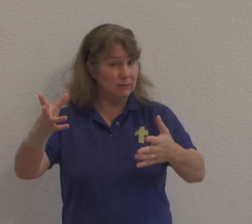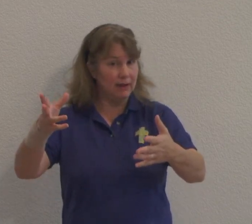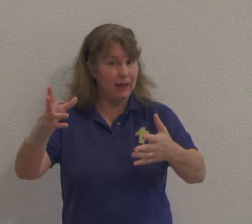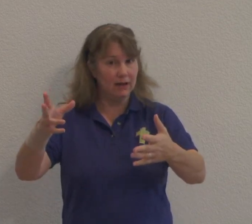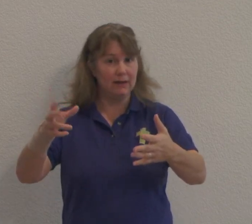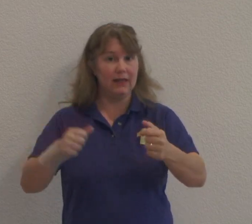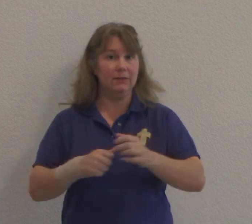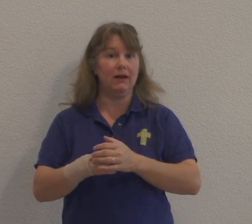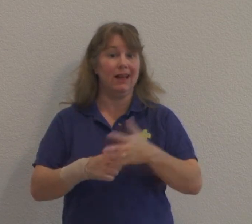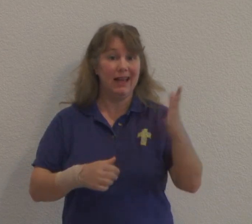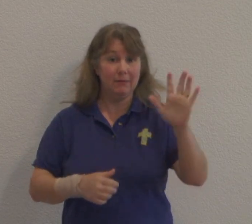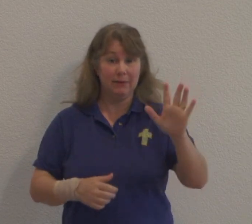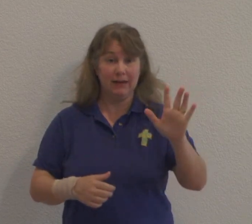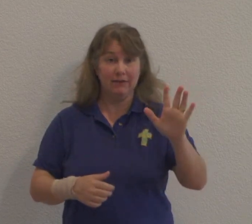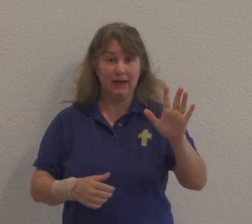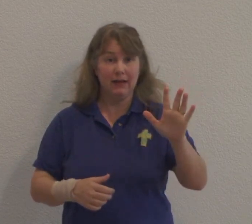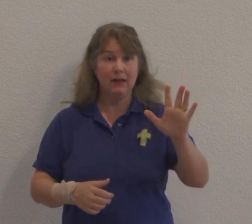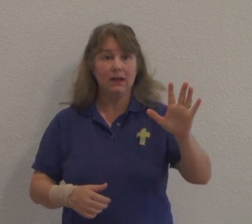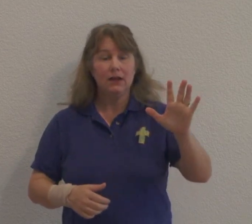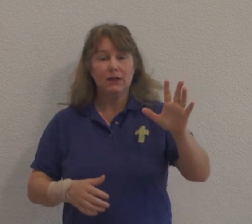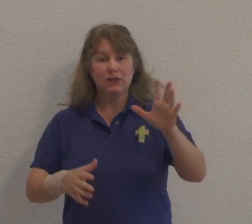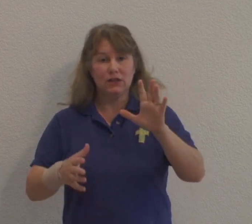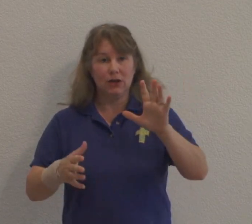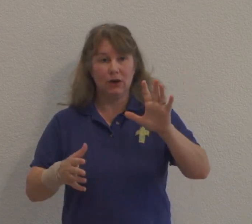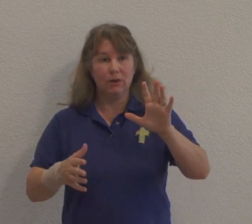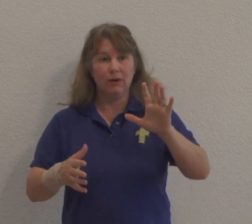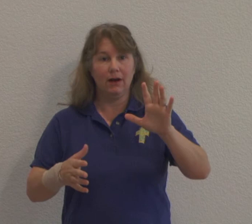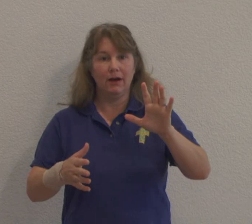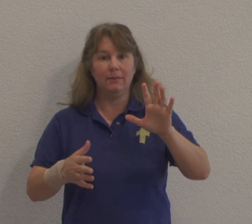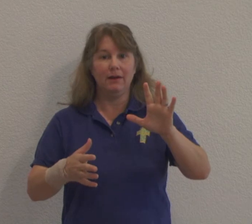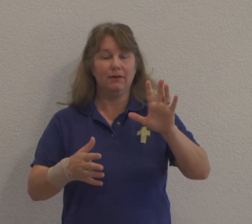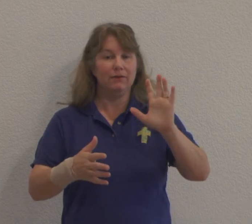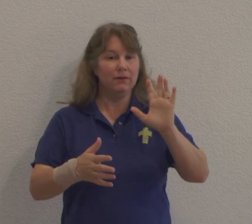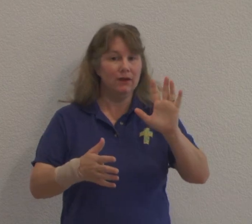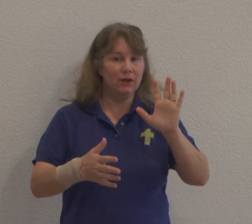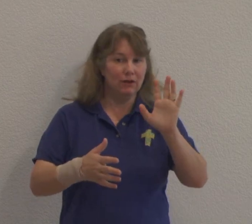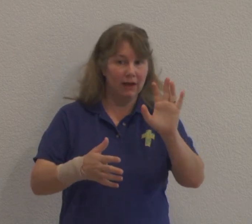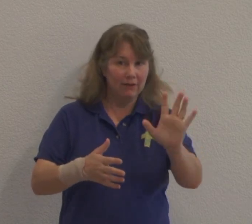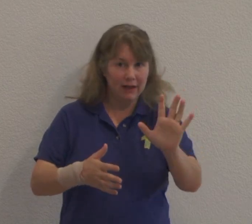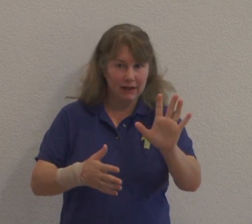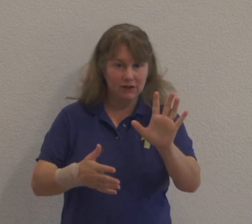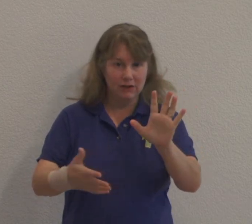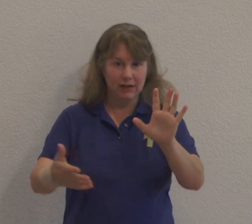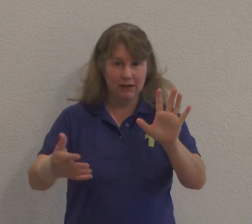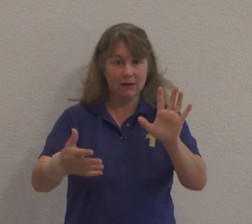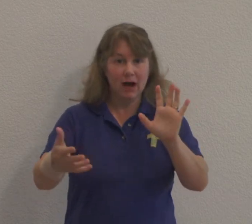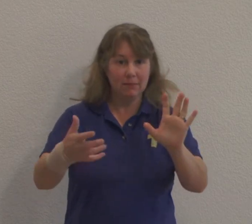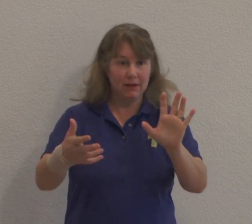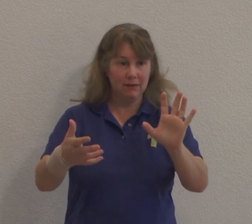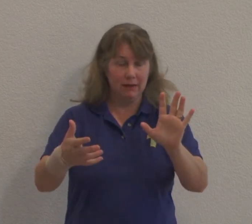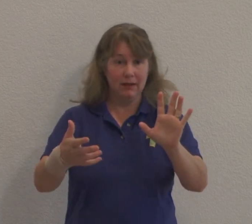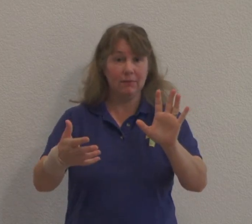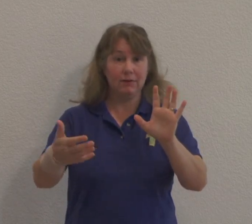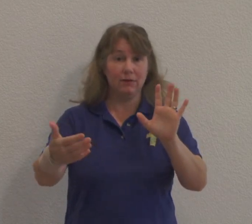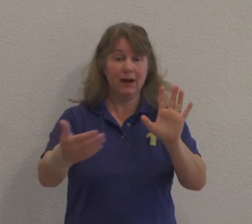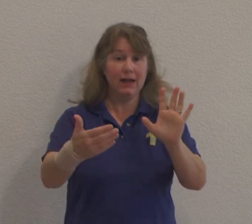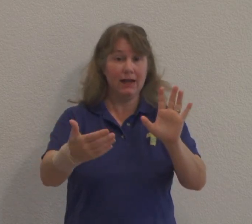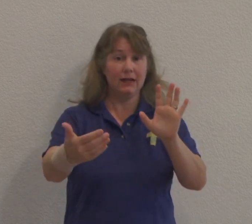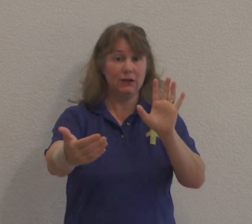dominant hand on the email. I happen to be left-handed, so if you're left-handed, you're going to end up copying me, but if you're right-handed and you're